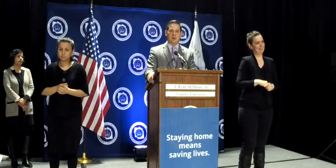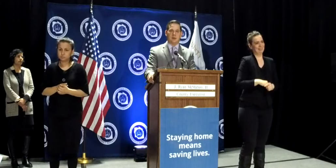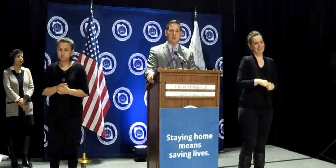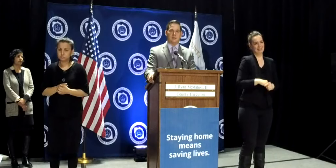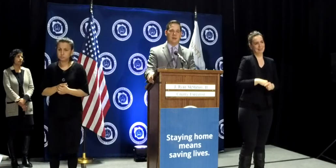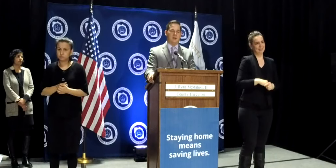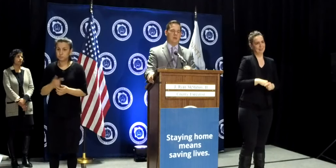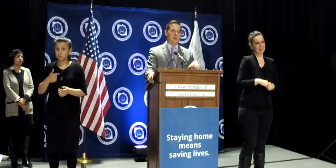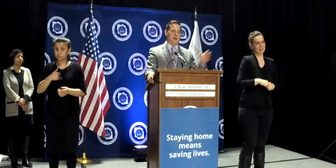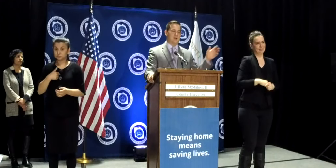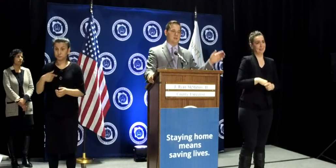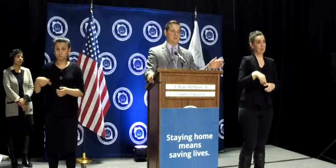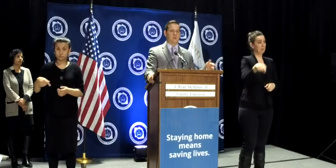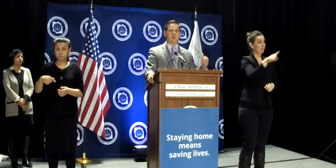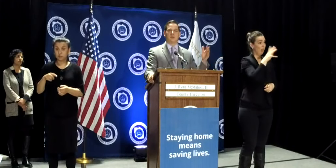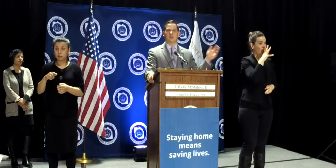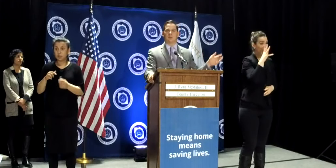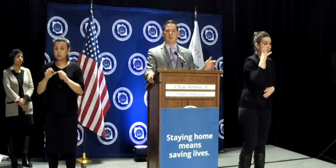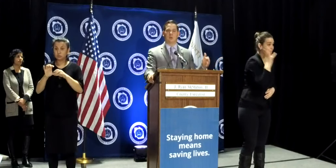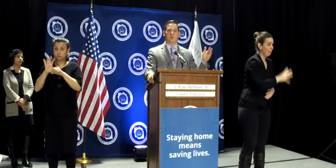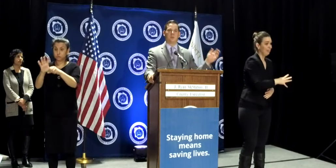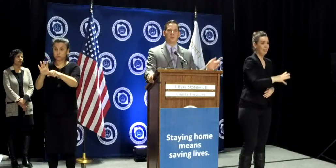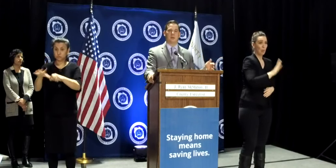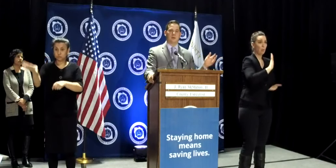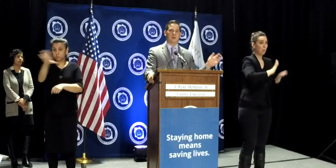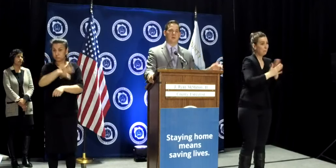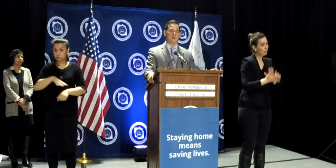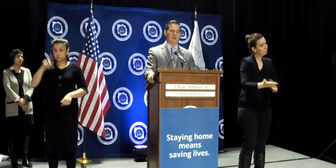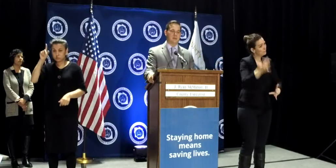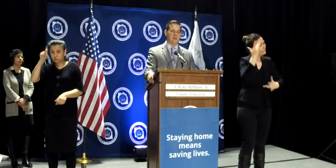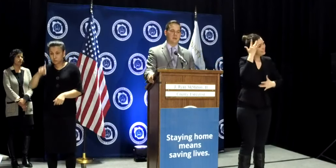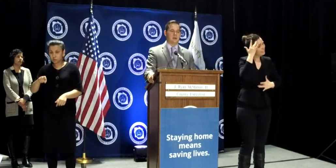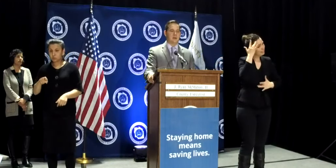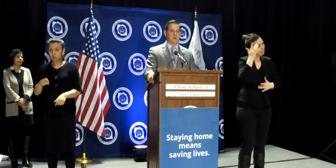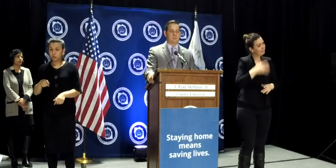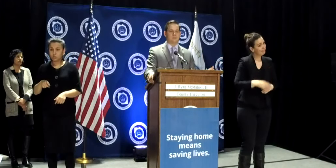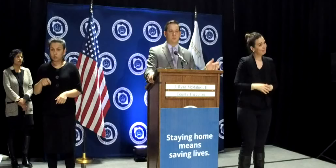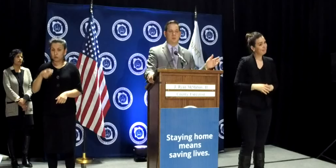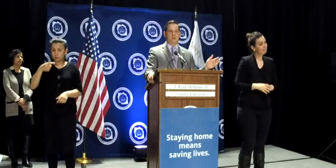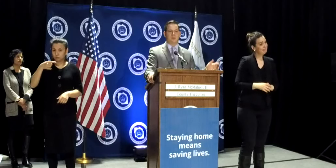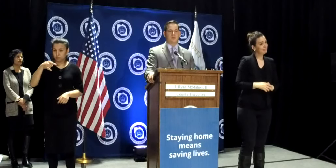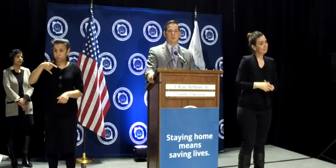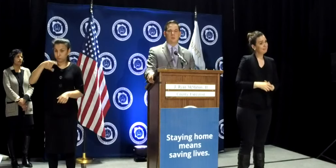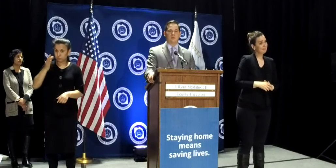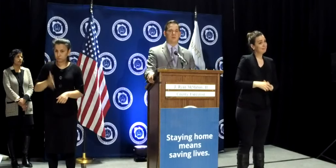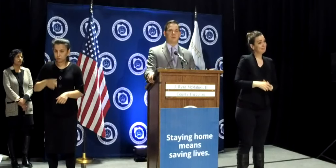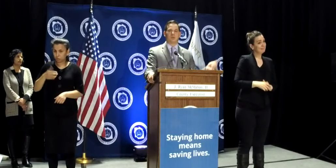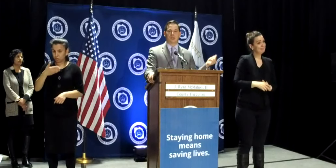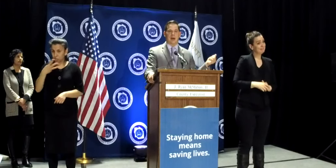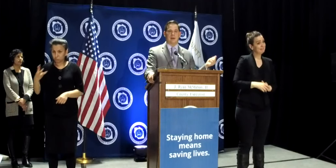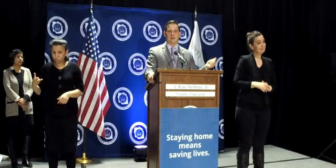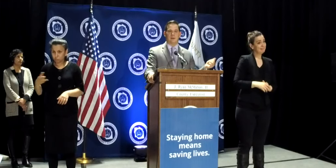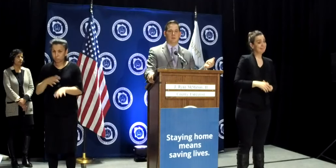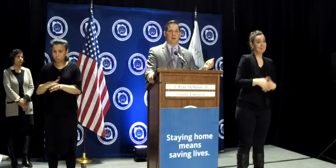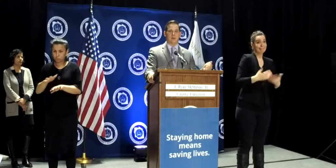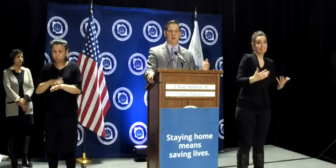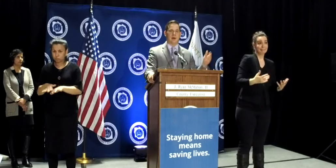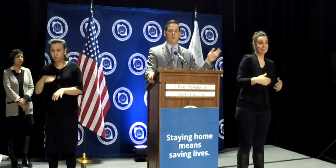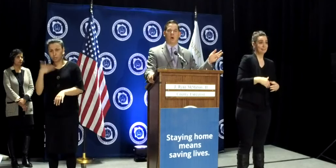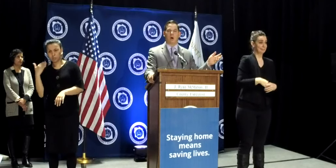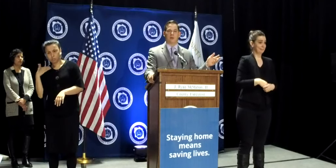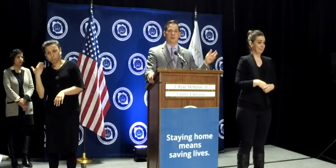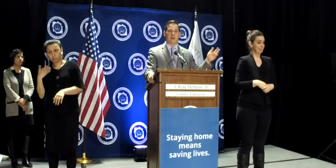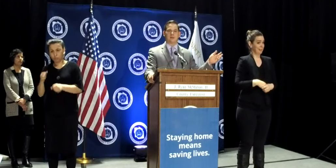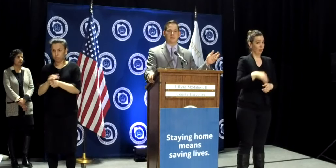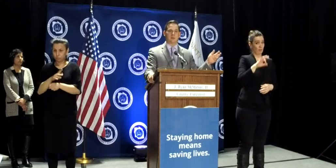seriously, and say, "Oh my gosh, the flu kills so many more people than COVID-19." Yeah, but we have a flu shot, right? You're